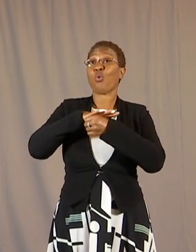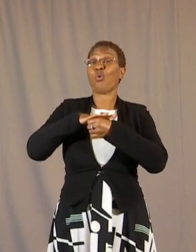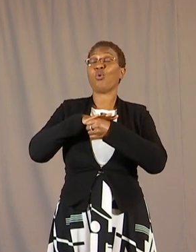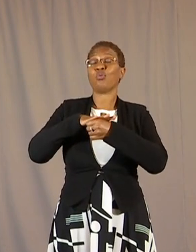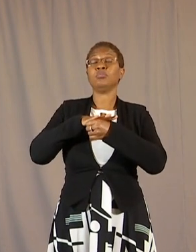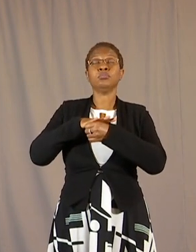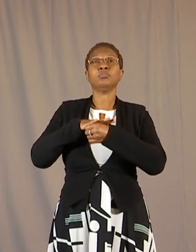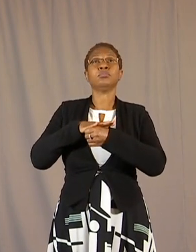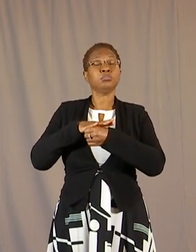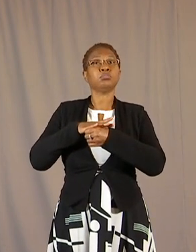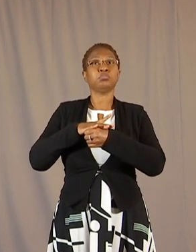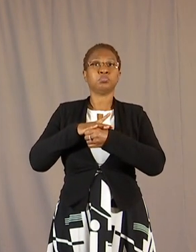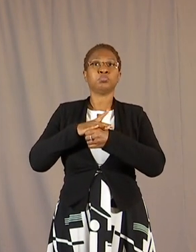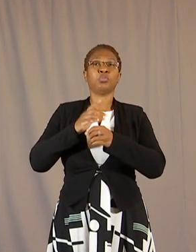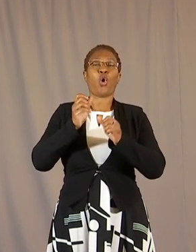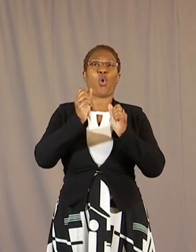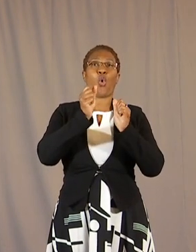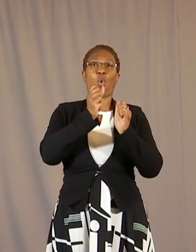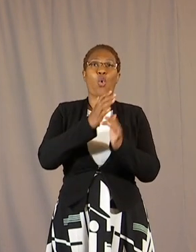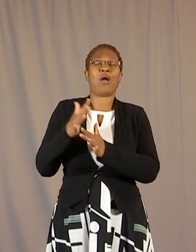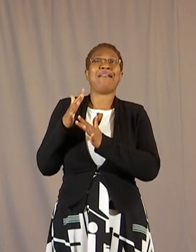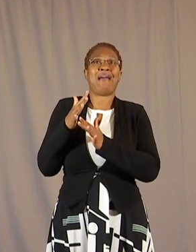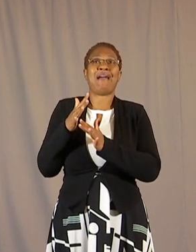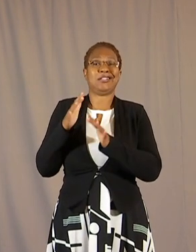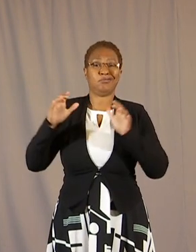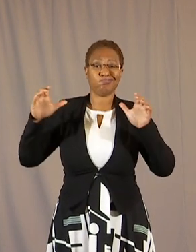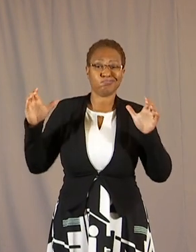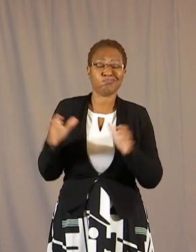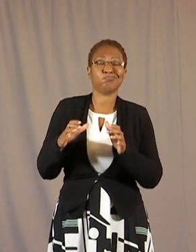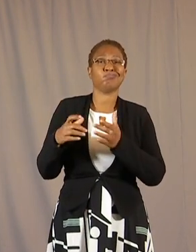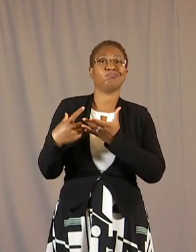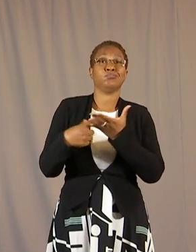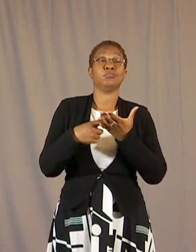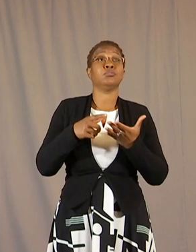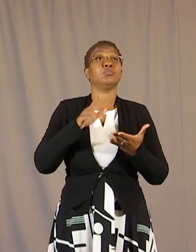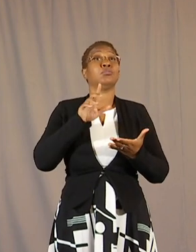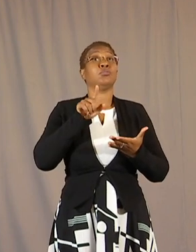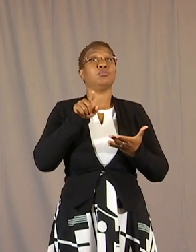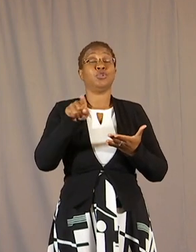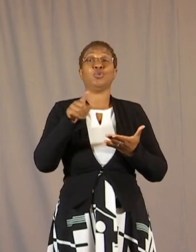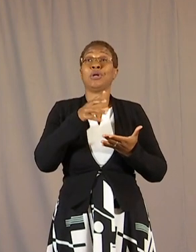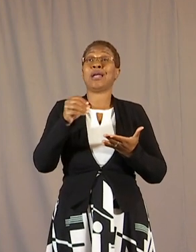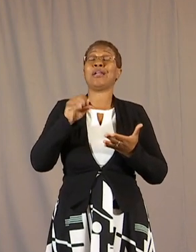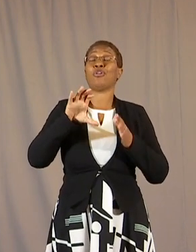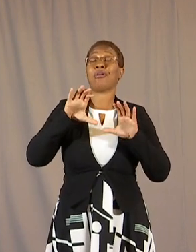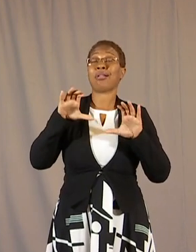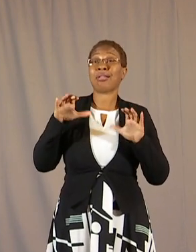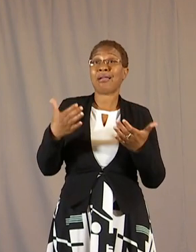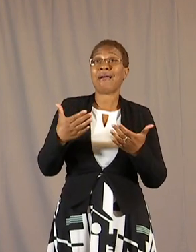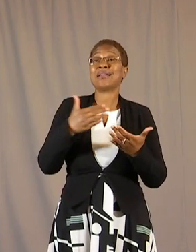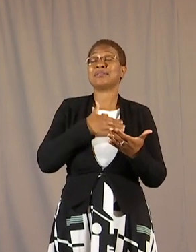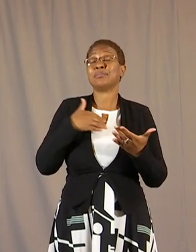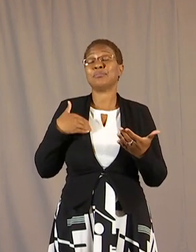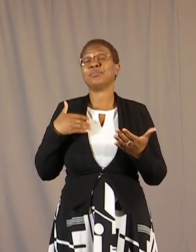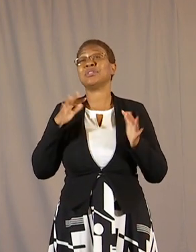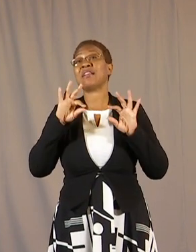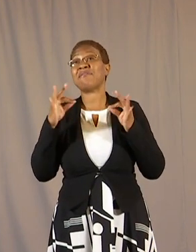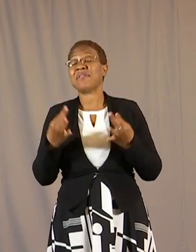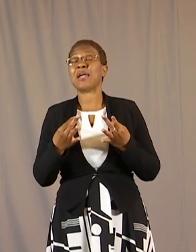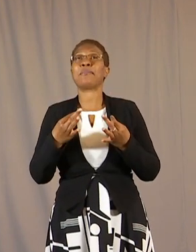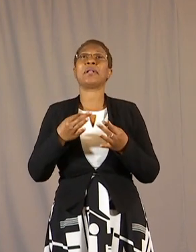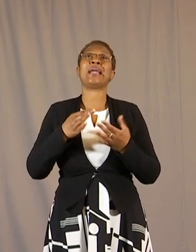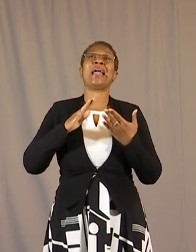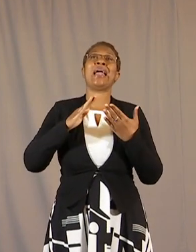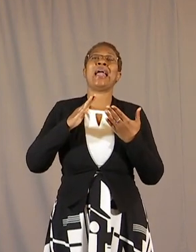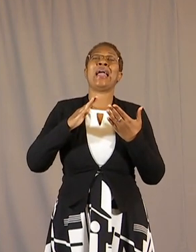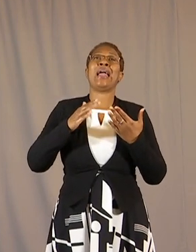voice is important. You and your classmates, your friends, family, and neighbors, if